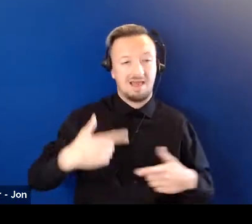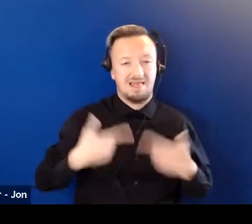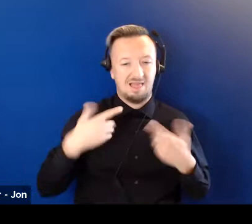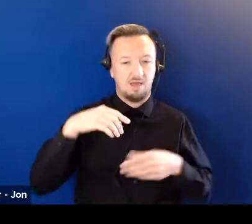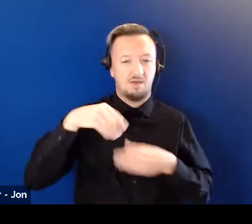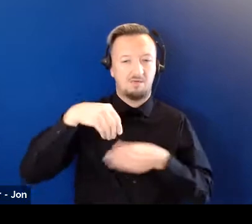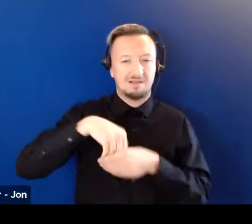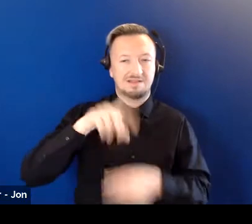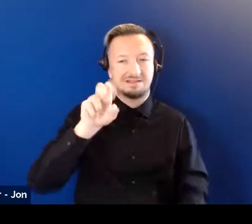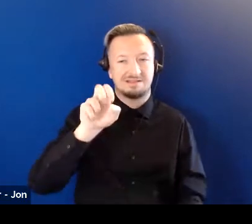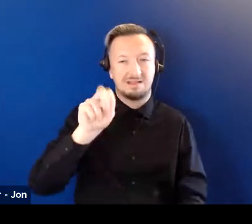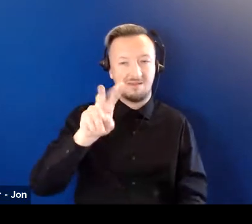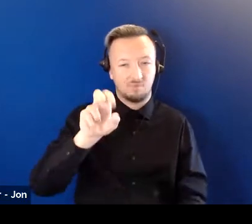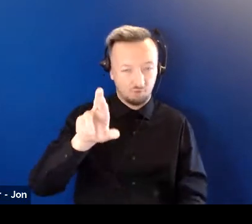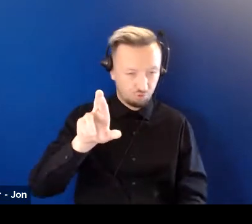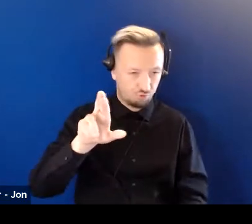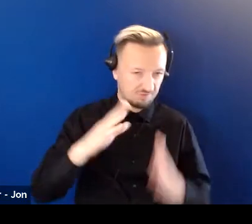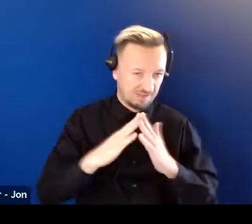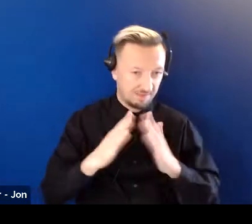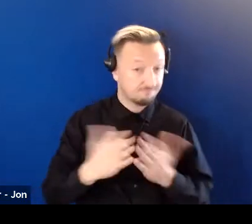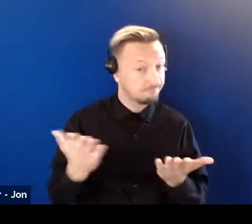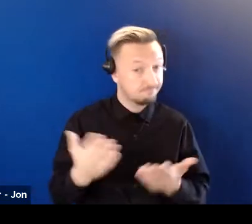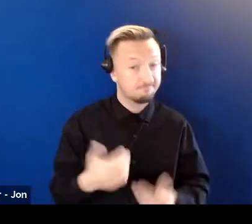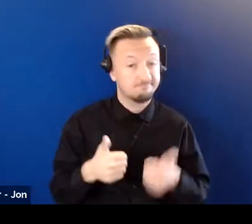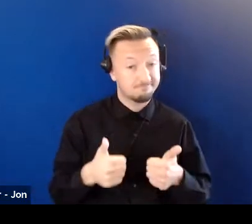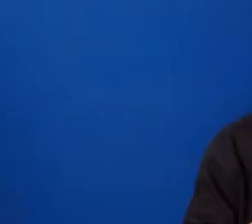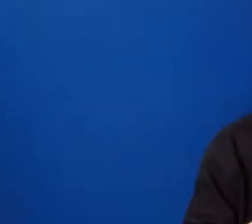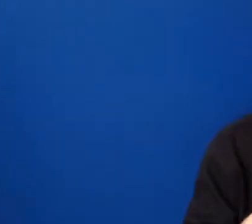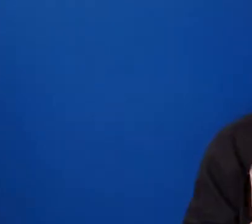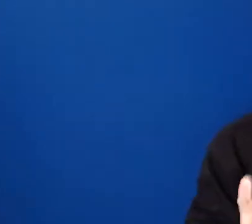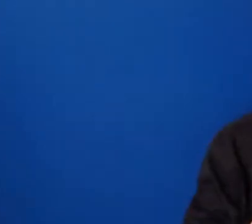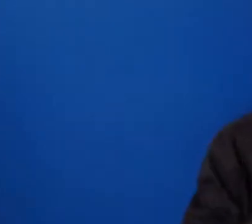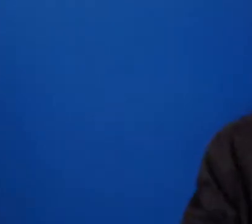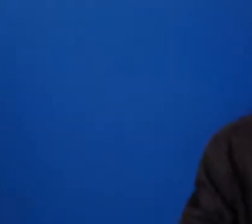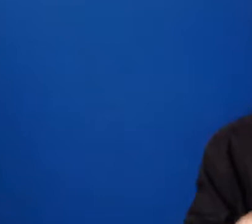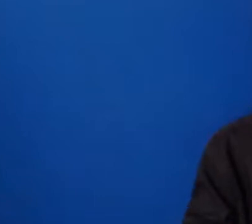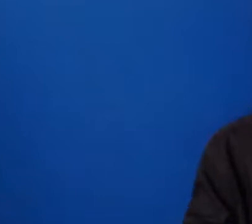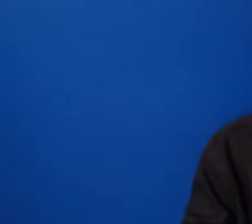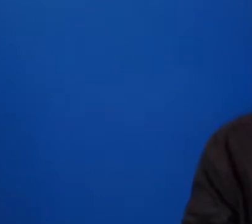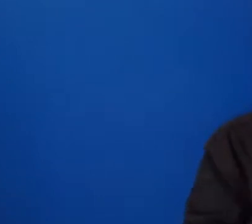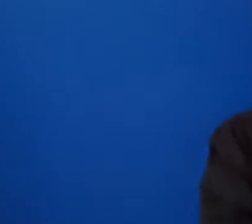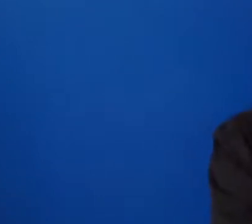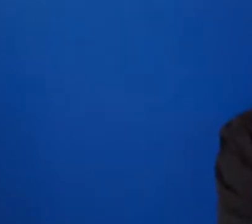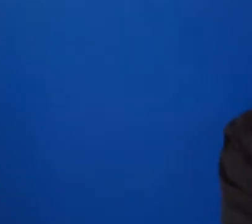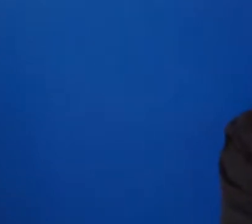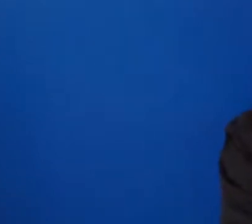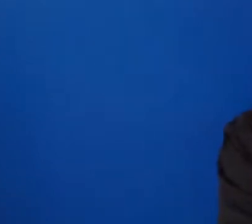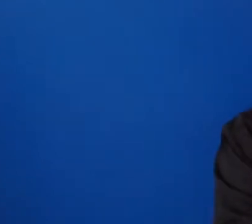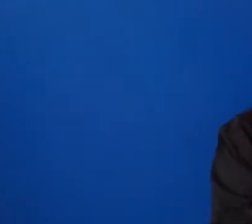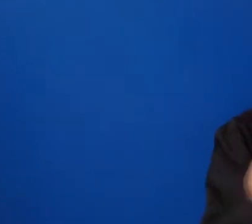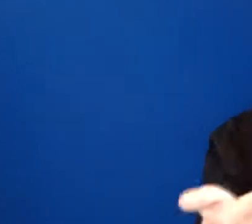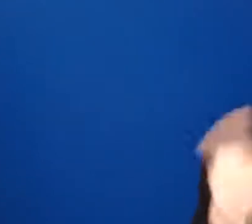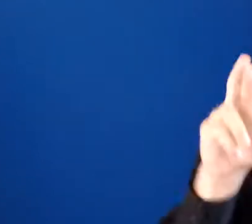metro area. And I think that answers all of Peter's questions. Thanks, Ty. Next, we're going to go